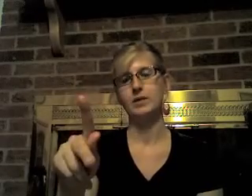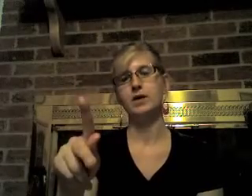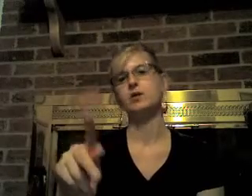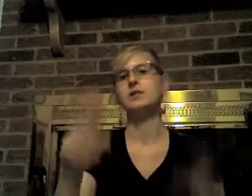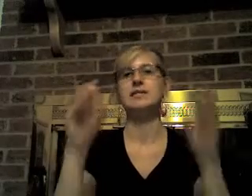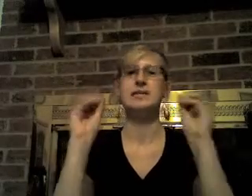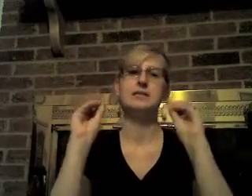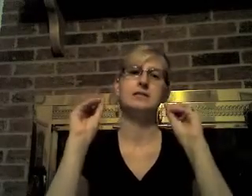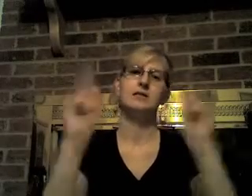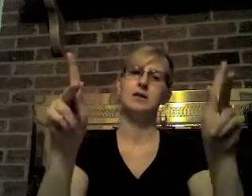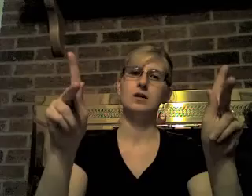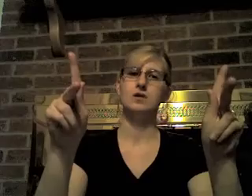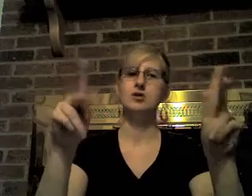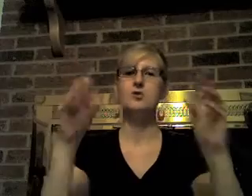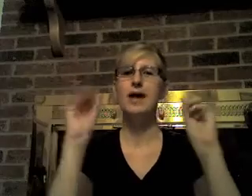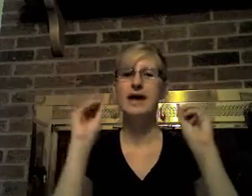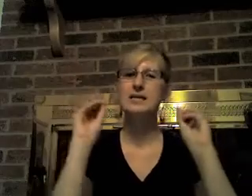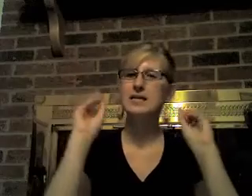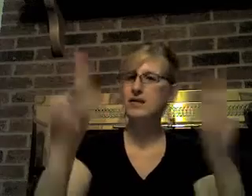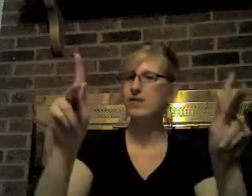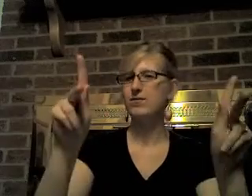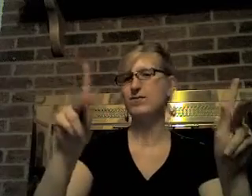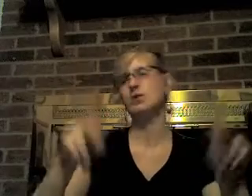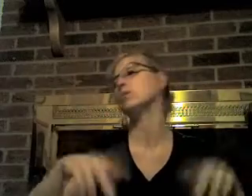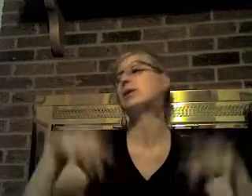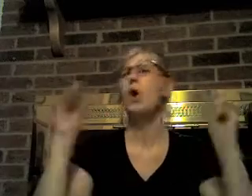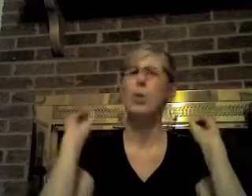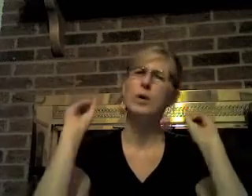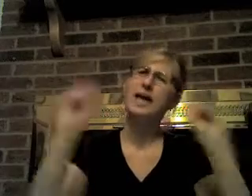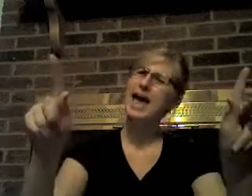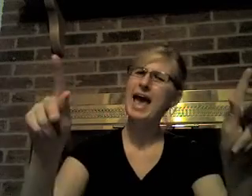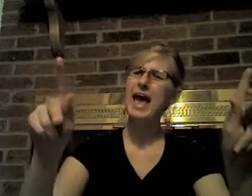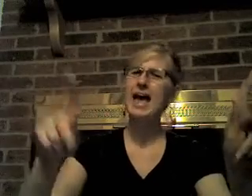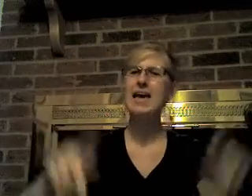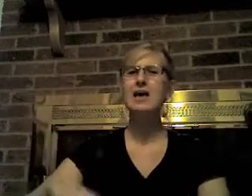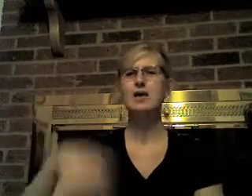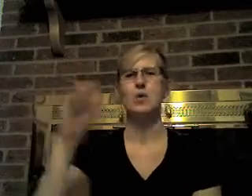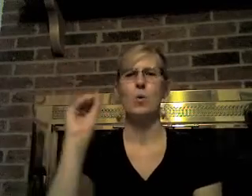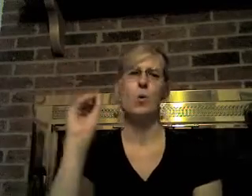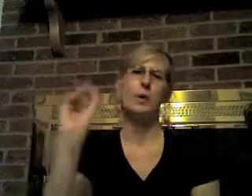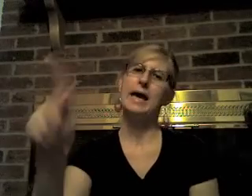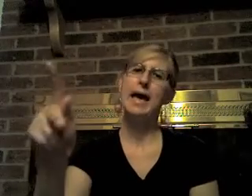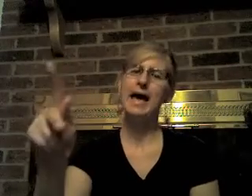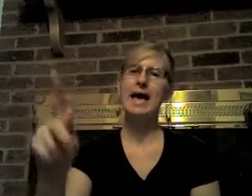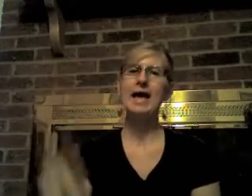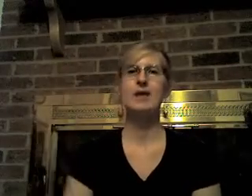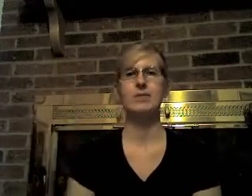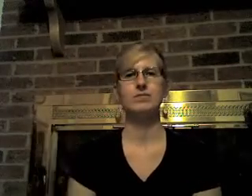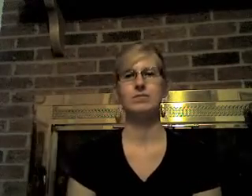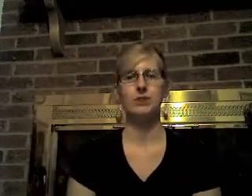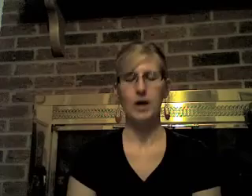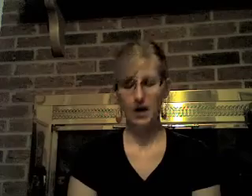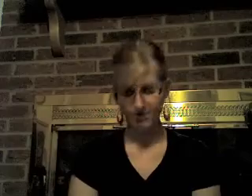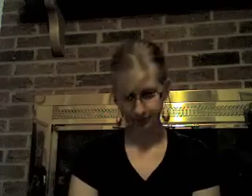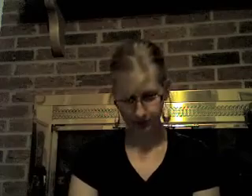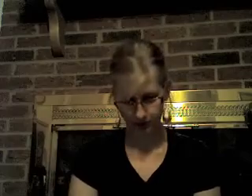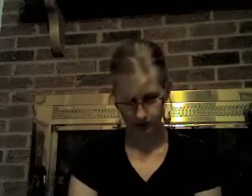You can see it two-handed if you really okay. Okay. Okay.